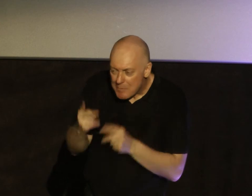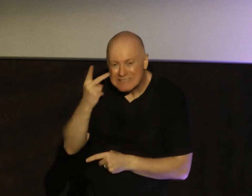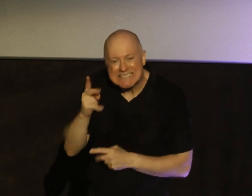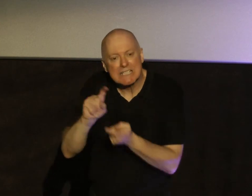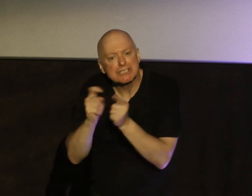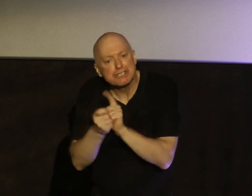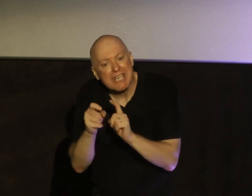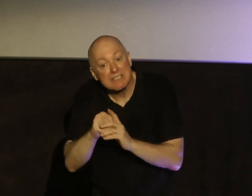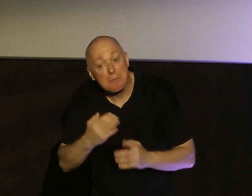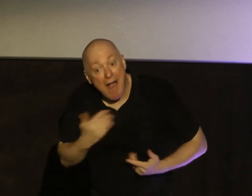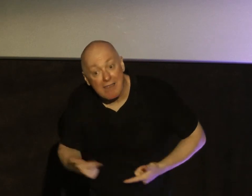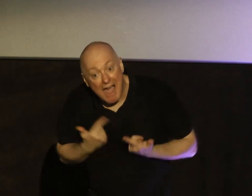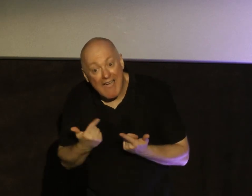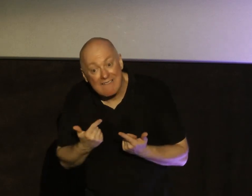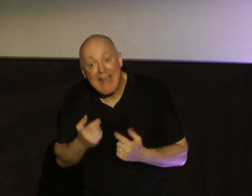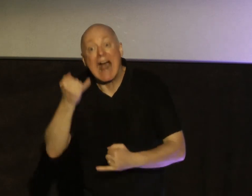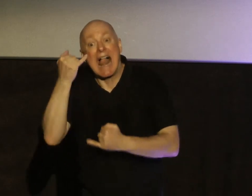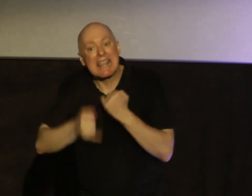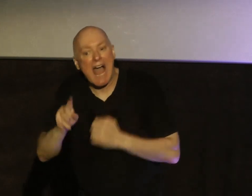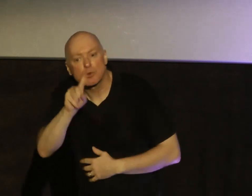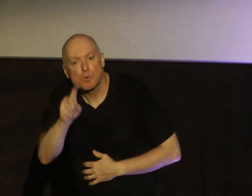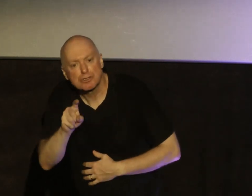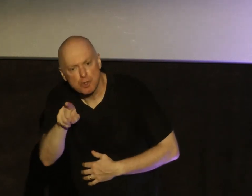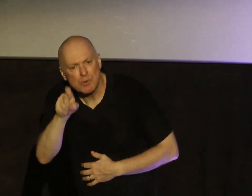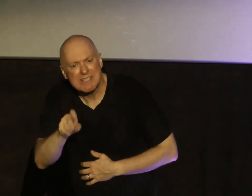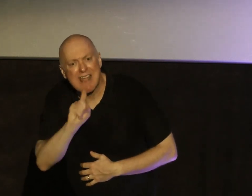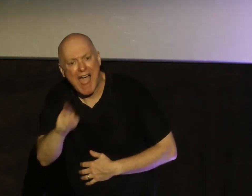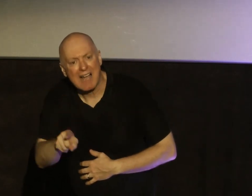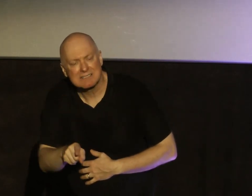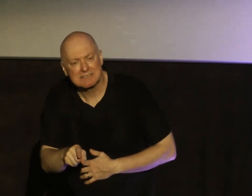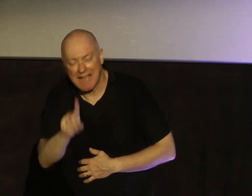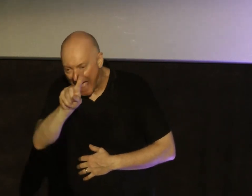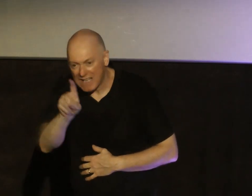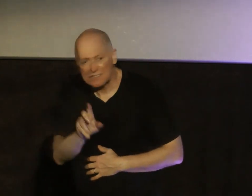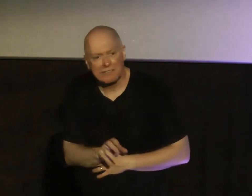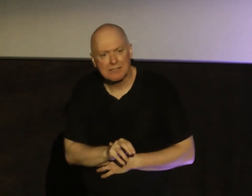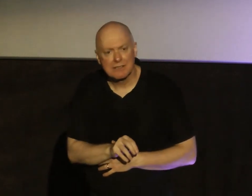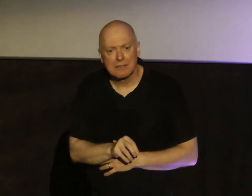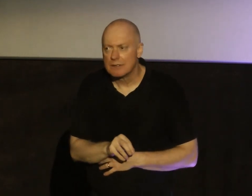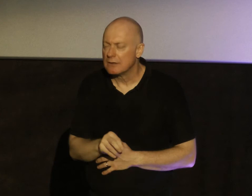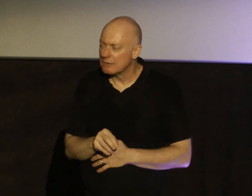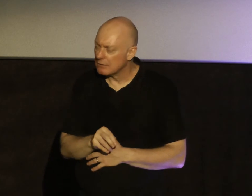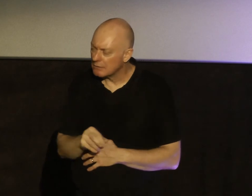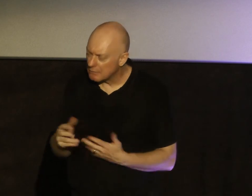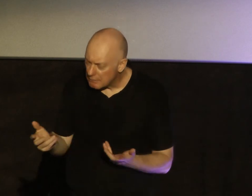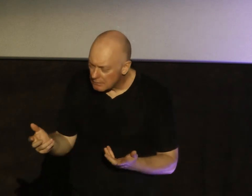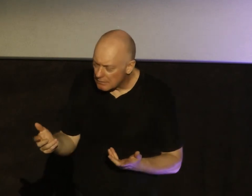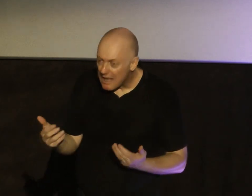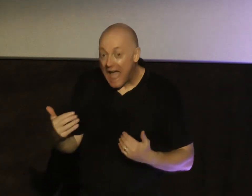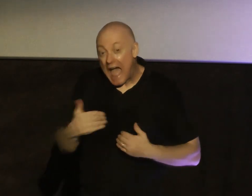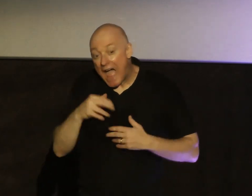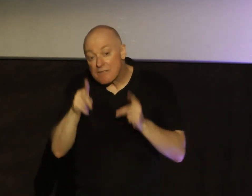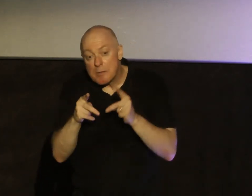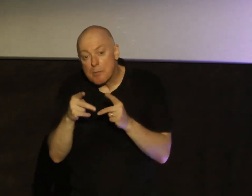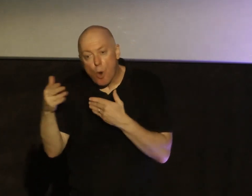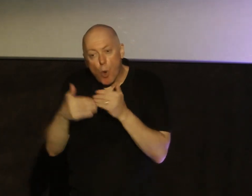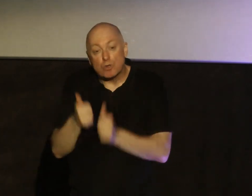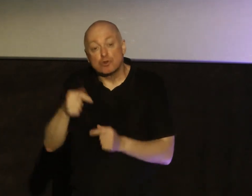That's the last question you need to ask. If your relationships have any hope. have the people closest to me seen a change